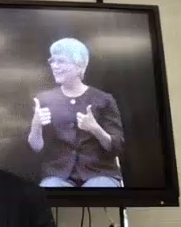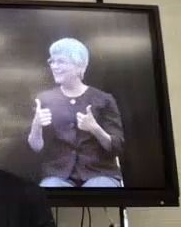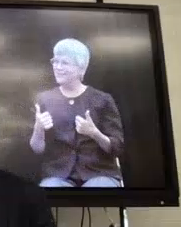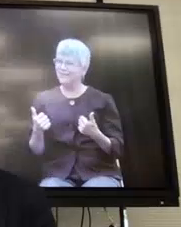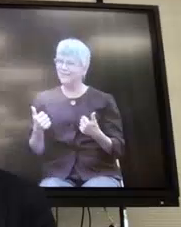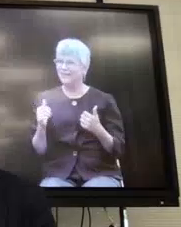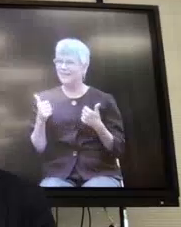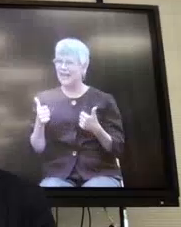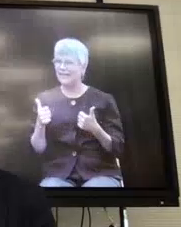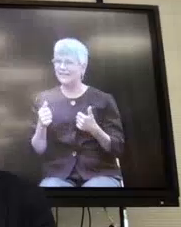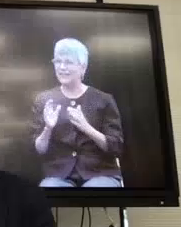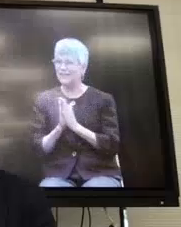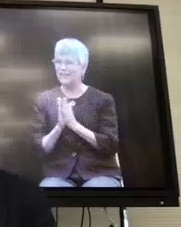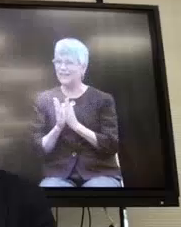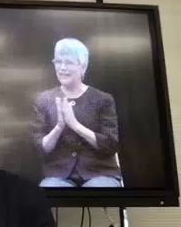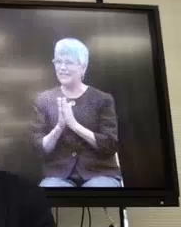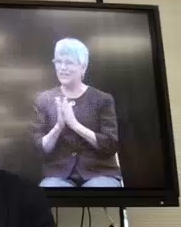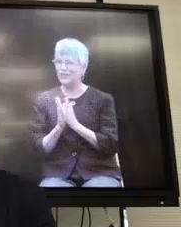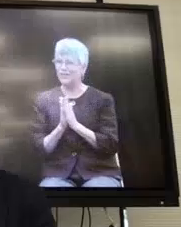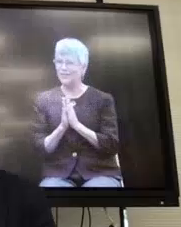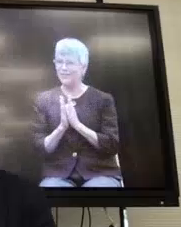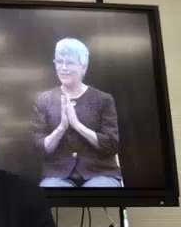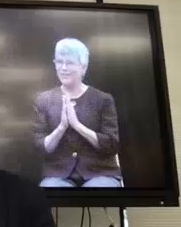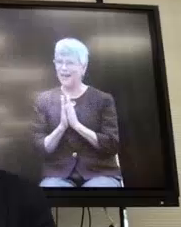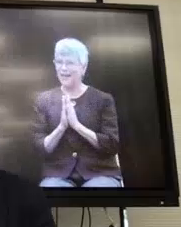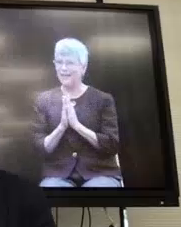I was waiting for that. I planned.